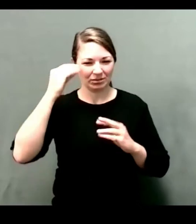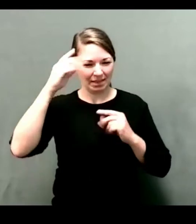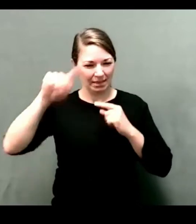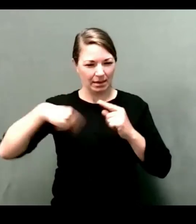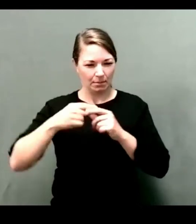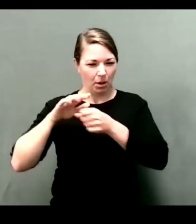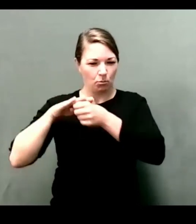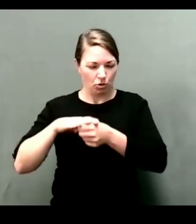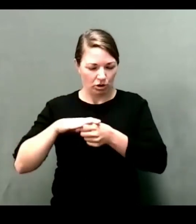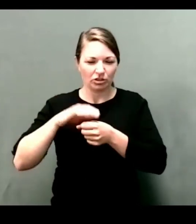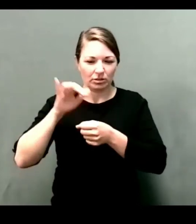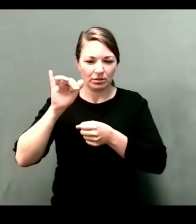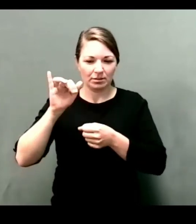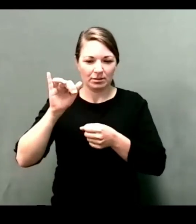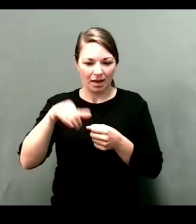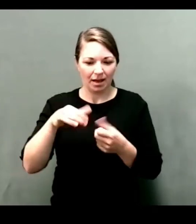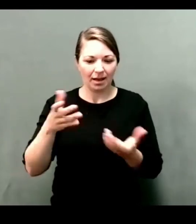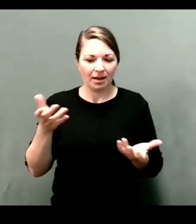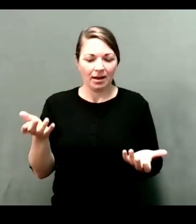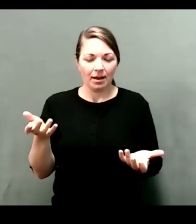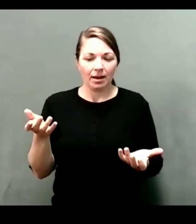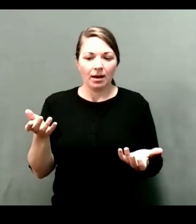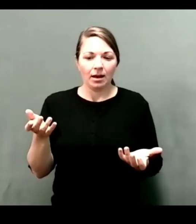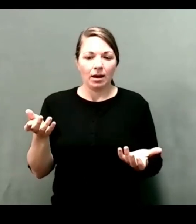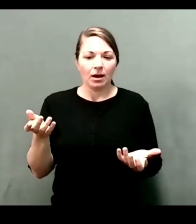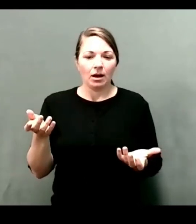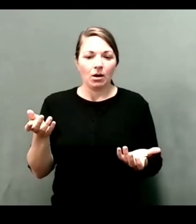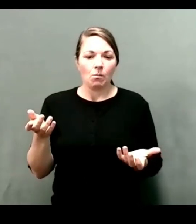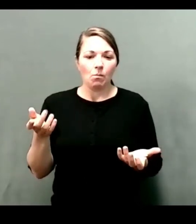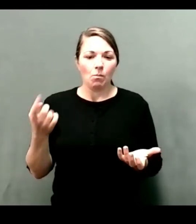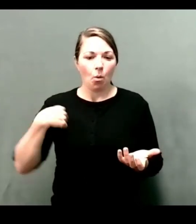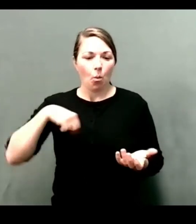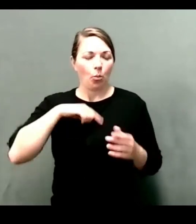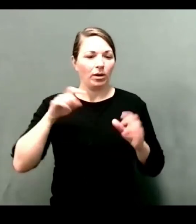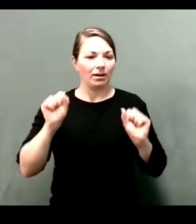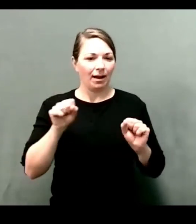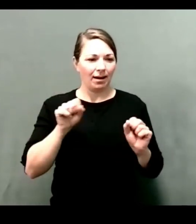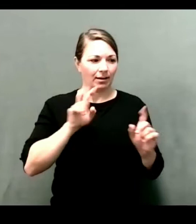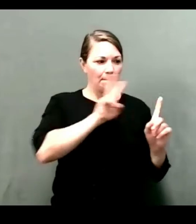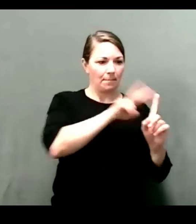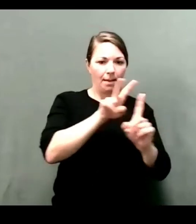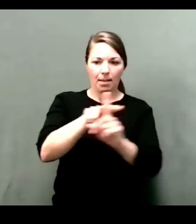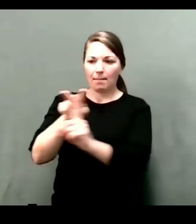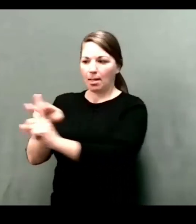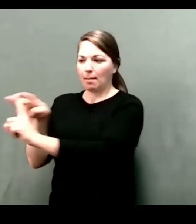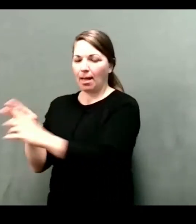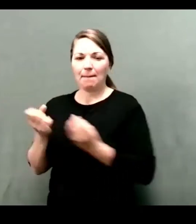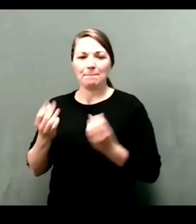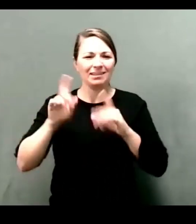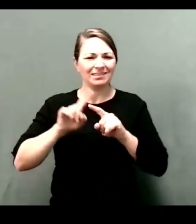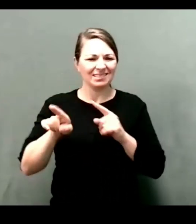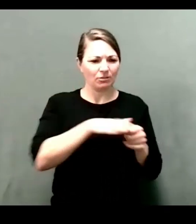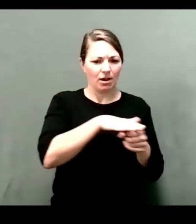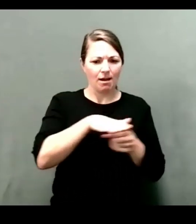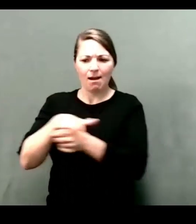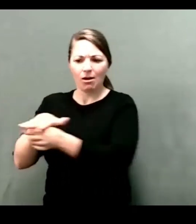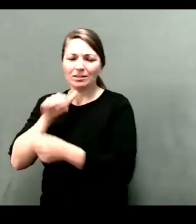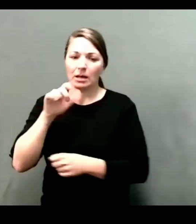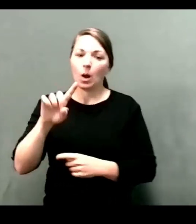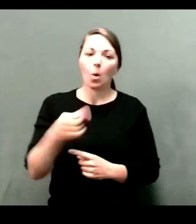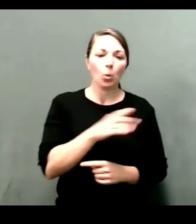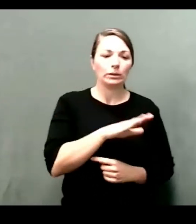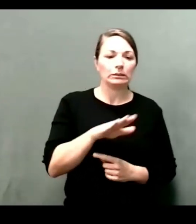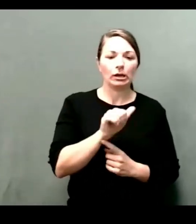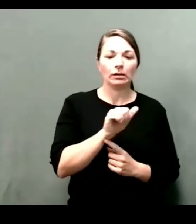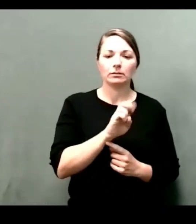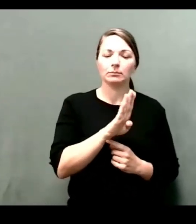oppression really was something that we had the ability to apply to a lot of different areas, not just child abuse. And so we tried to walk